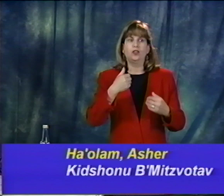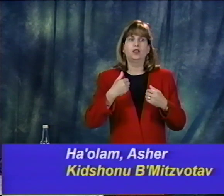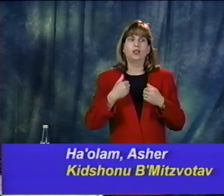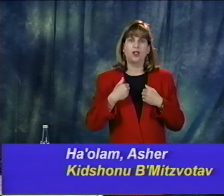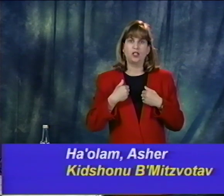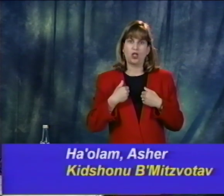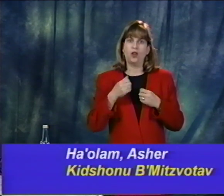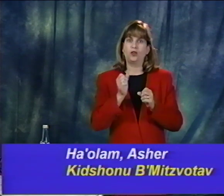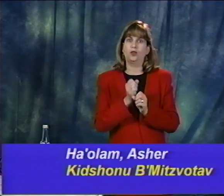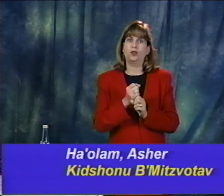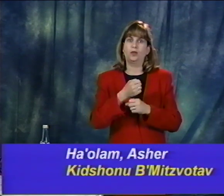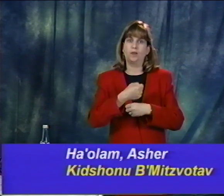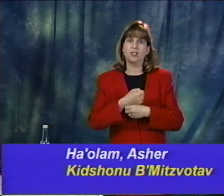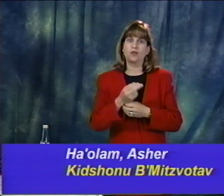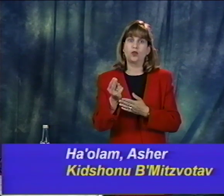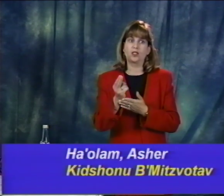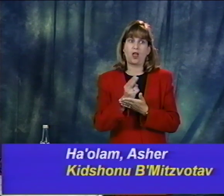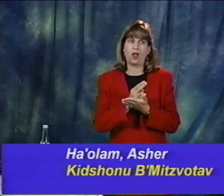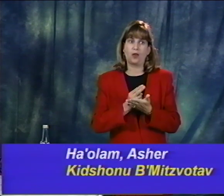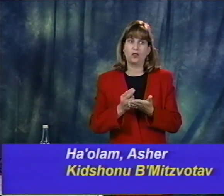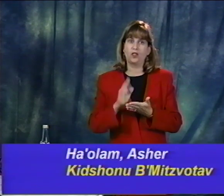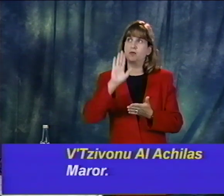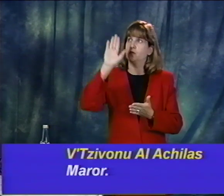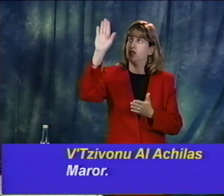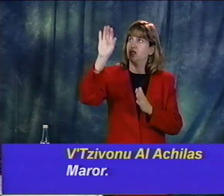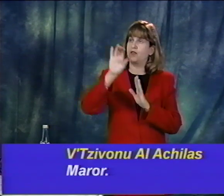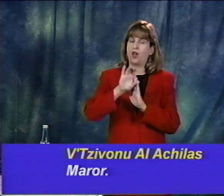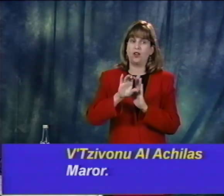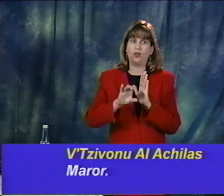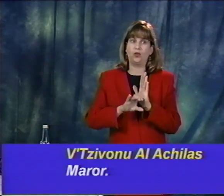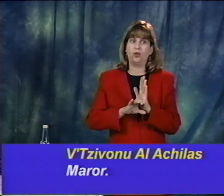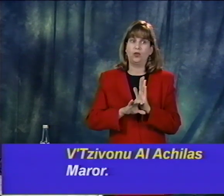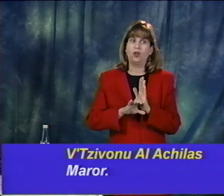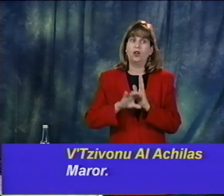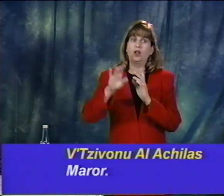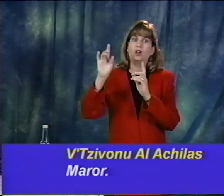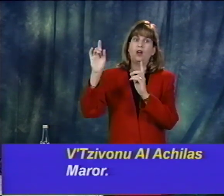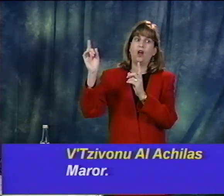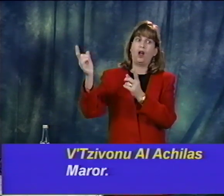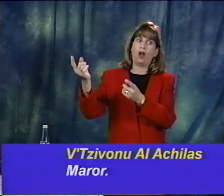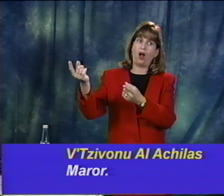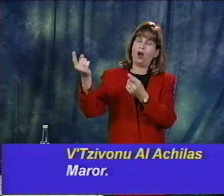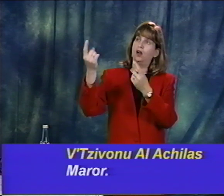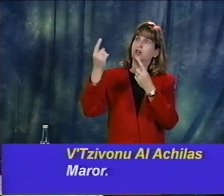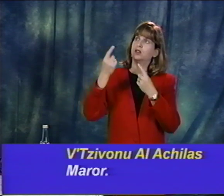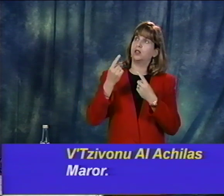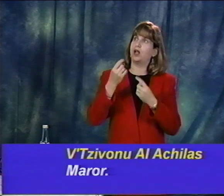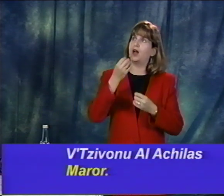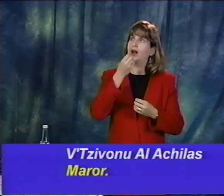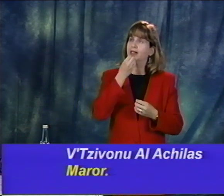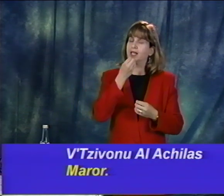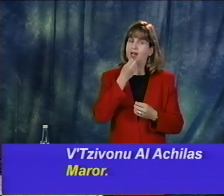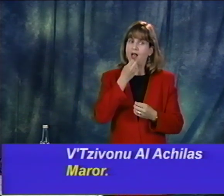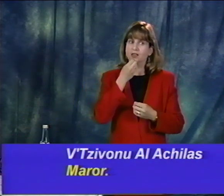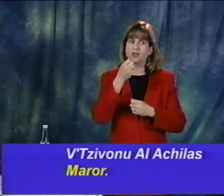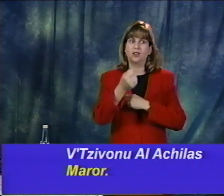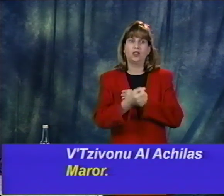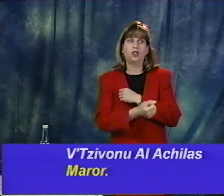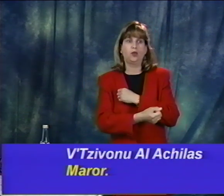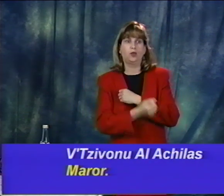asher kitshanu b'mitzvotav v'tzivanu al achilas maror.